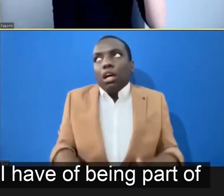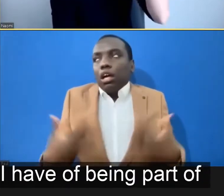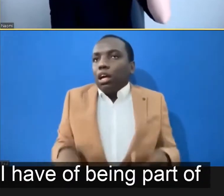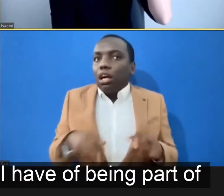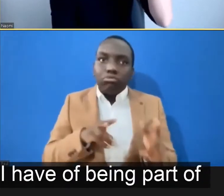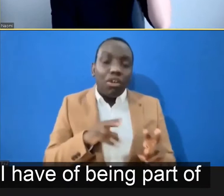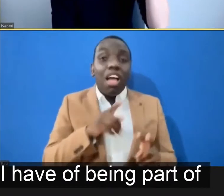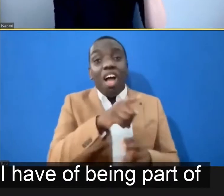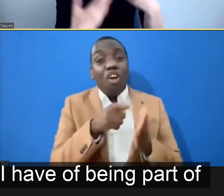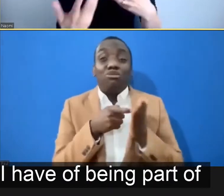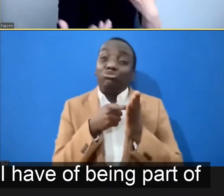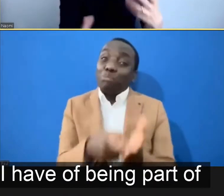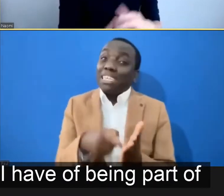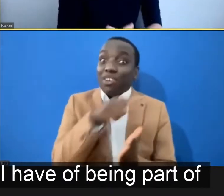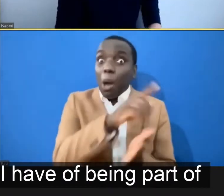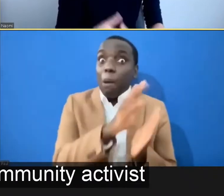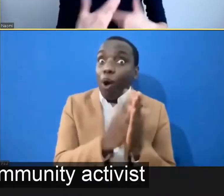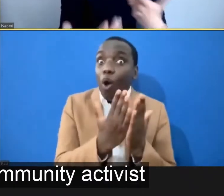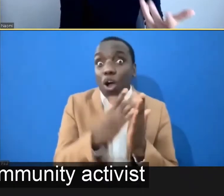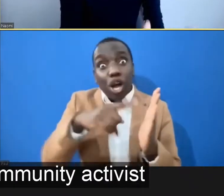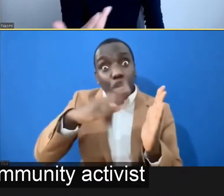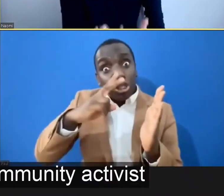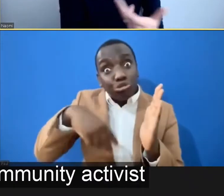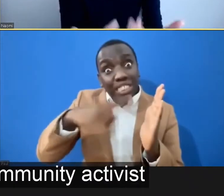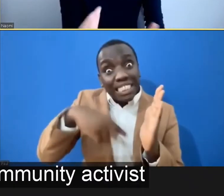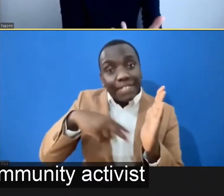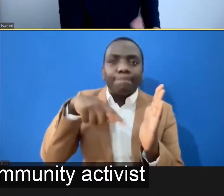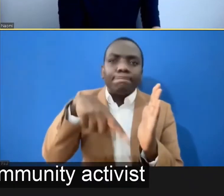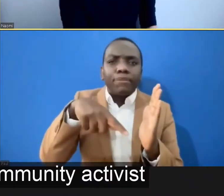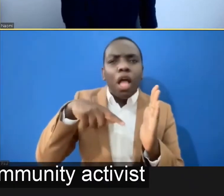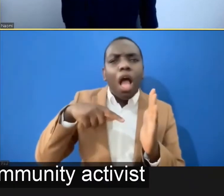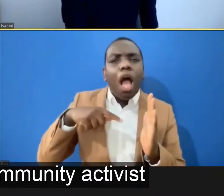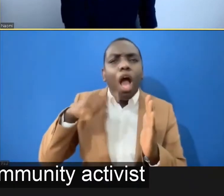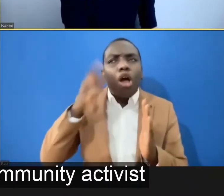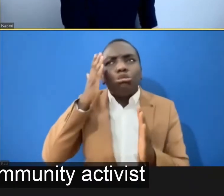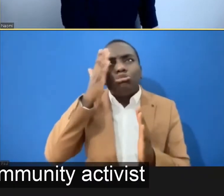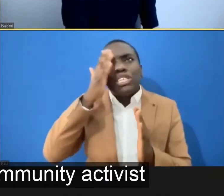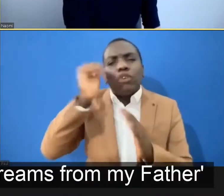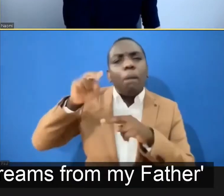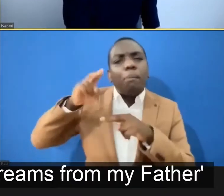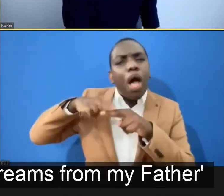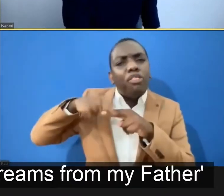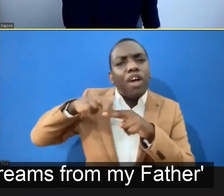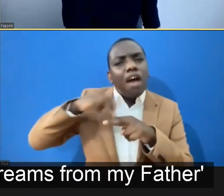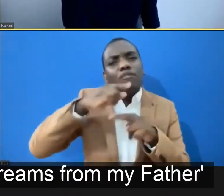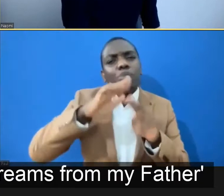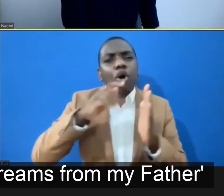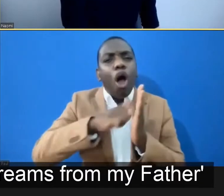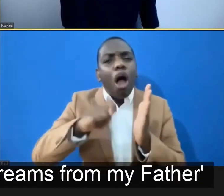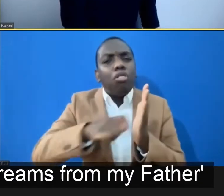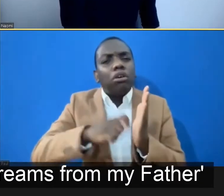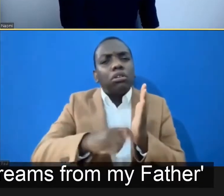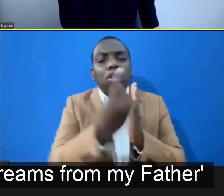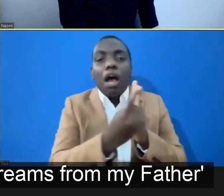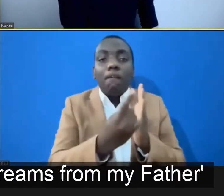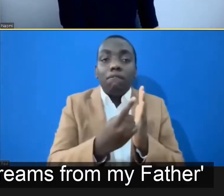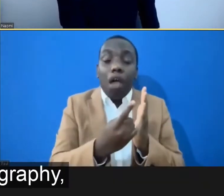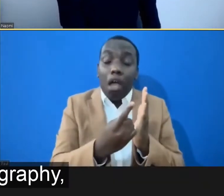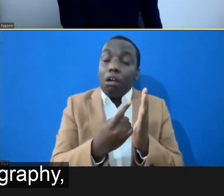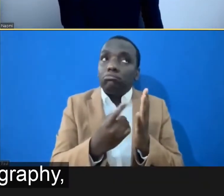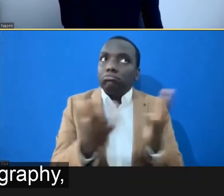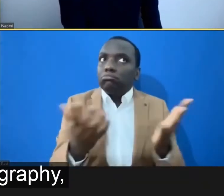and the story that I have of being a part of the community and a community activist. I really recommend his book, Dreams from My